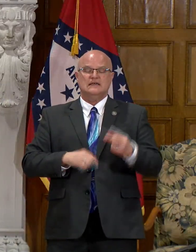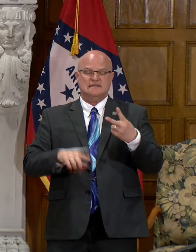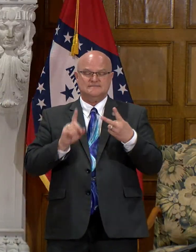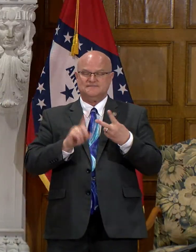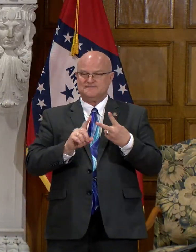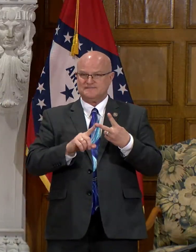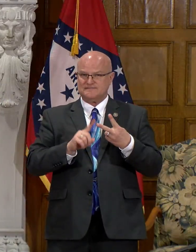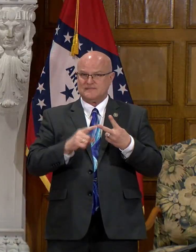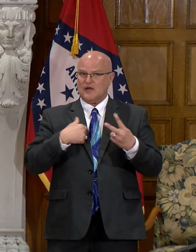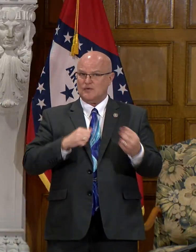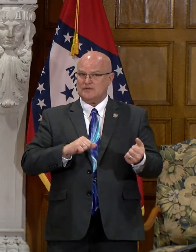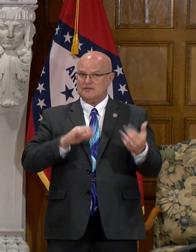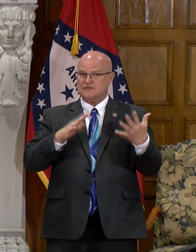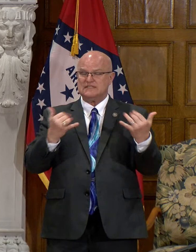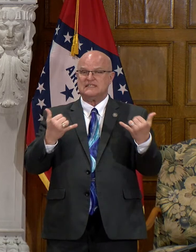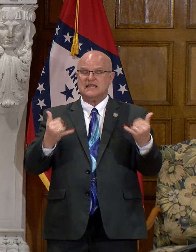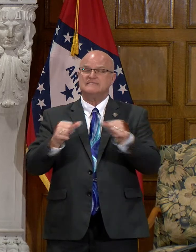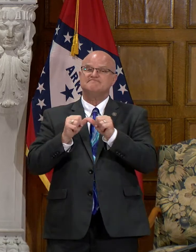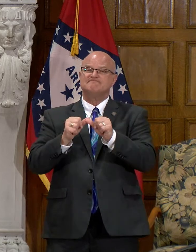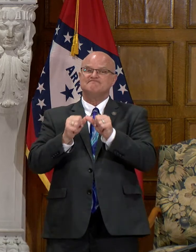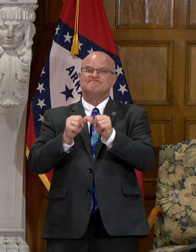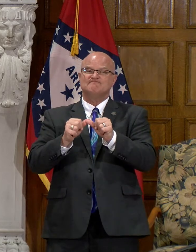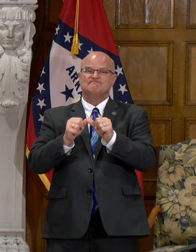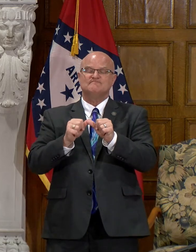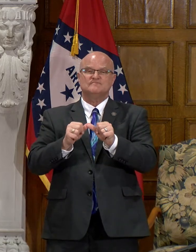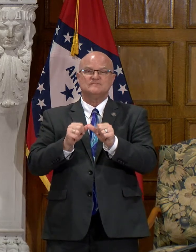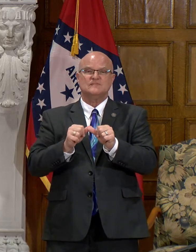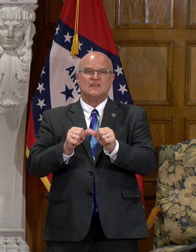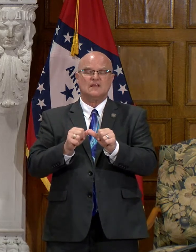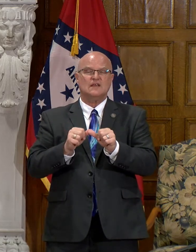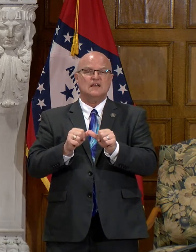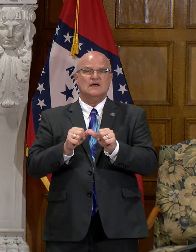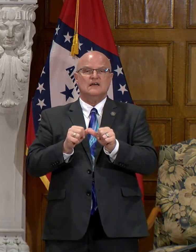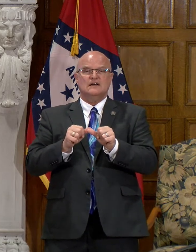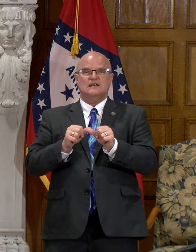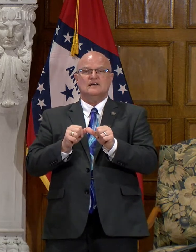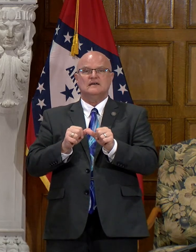Secondly, I wanted to address today the continuing